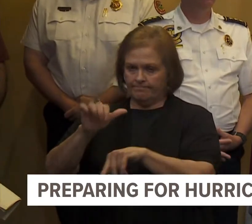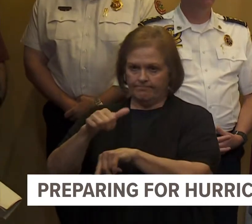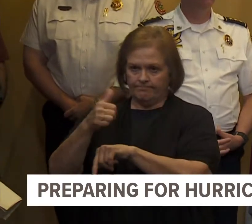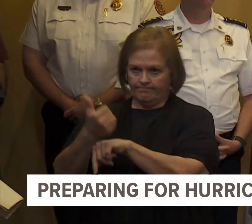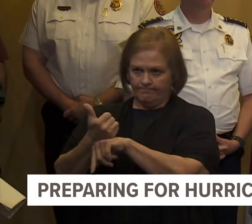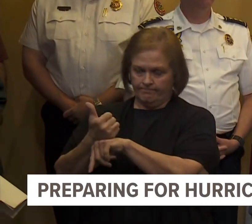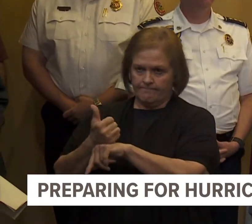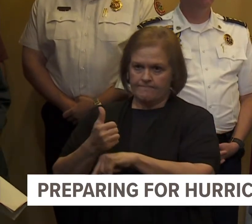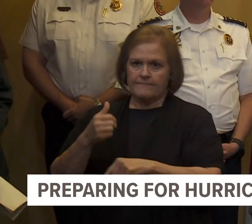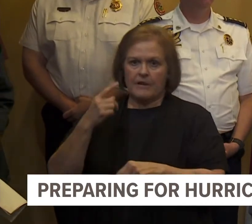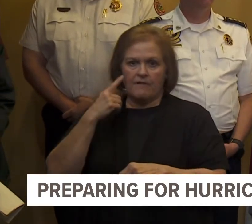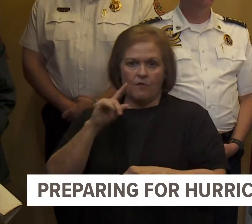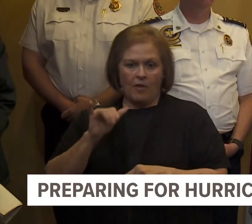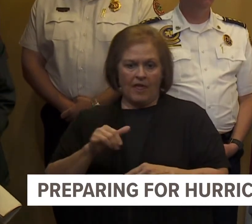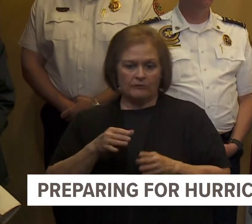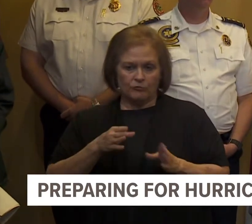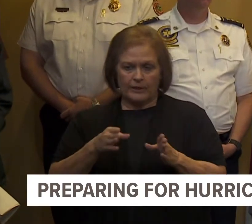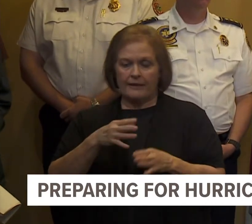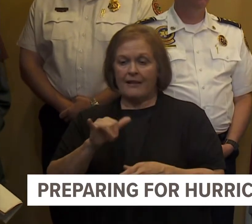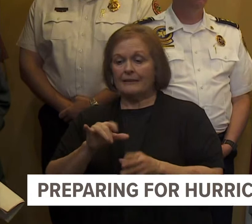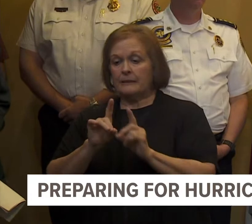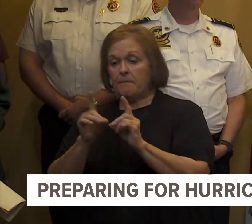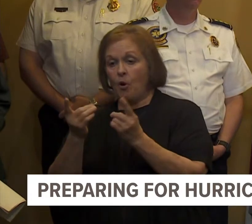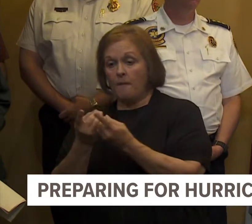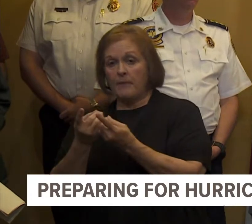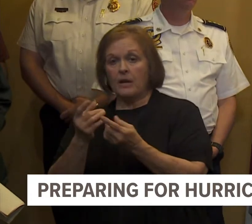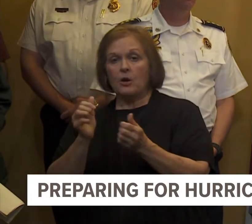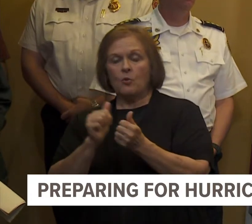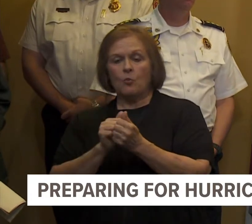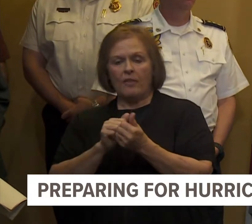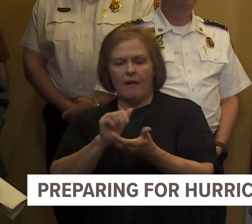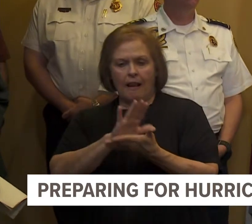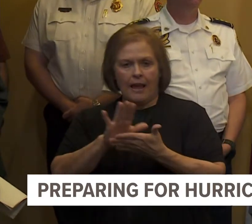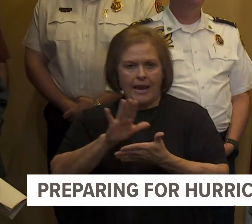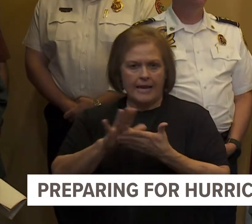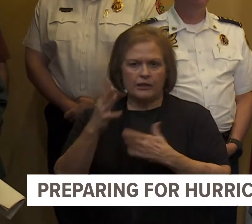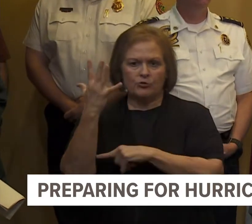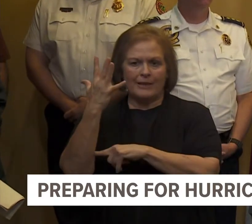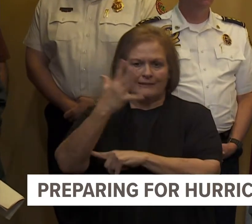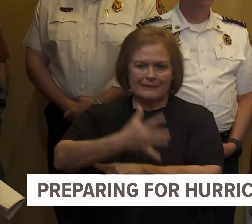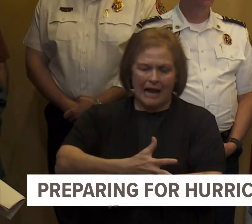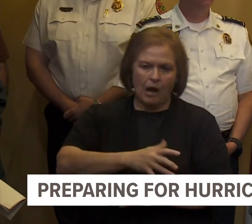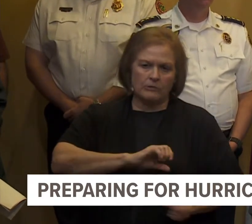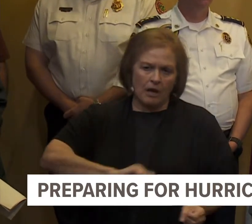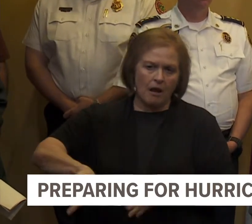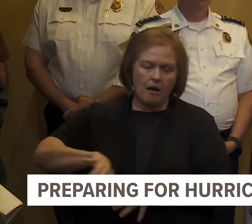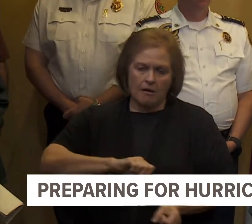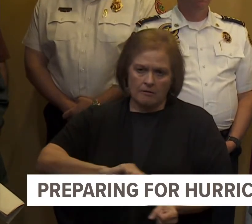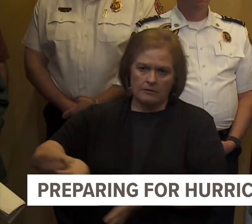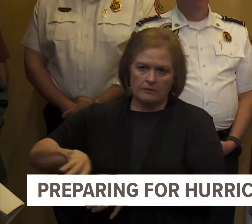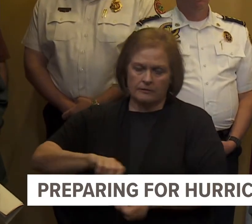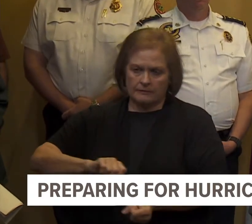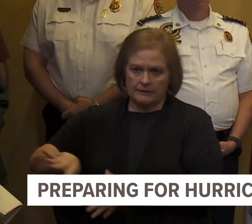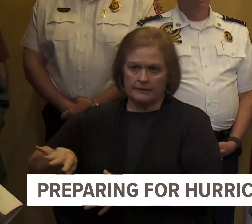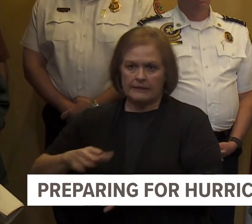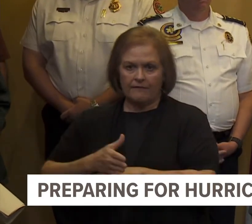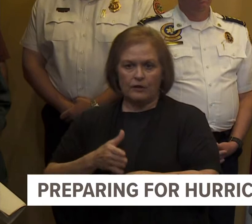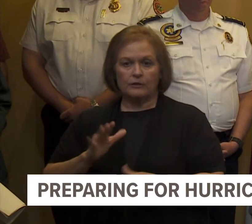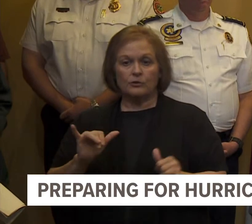assist Forestry Division and the department with right-of-way clearing and downed trees post-storm.